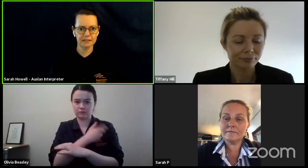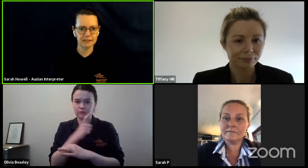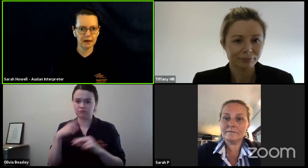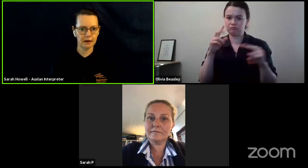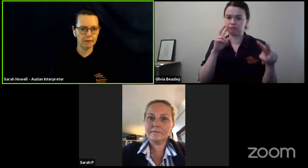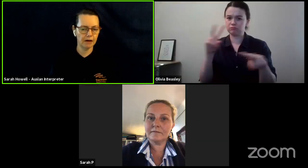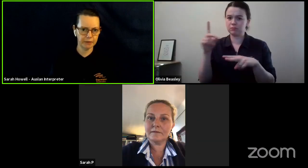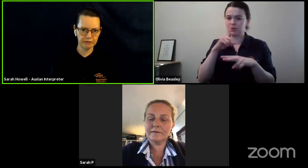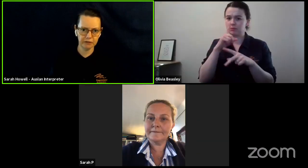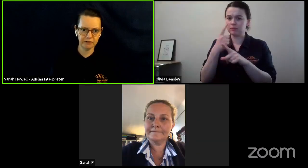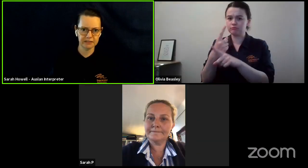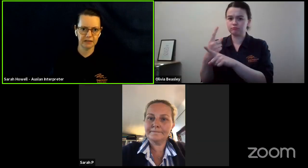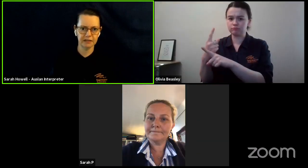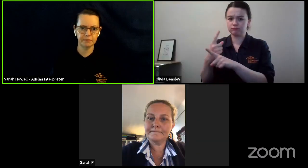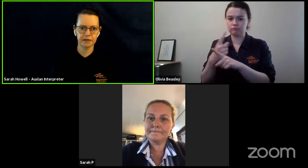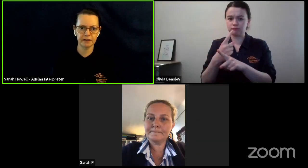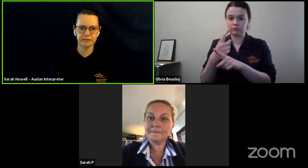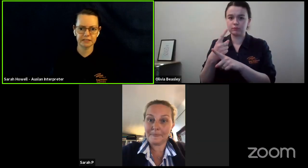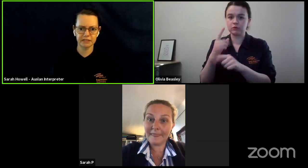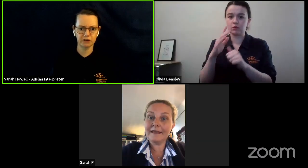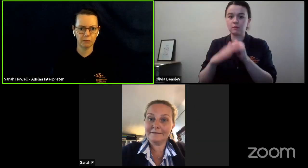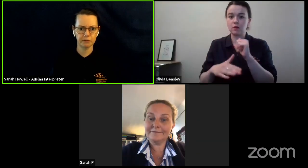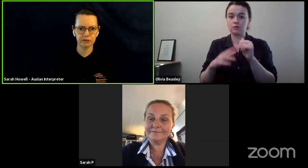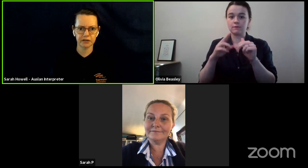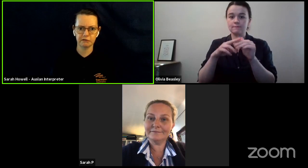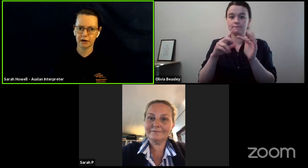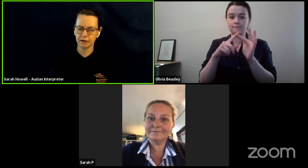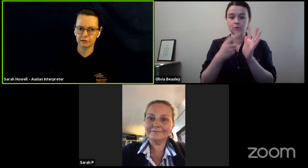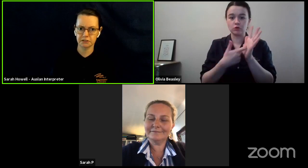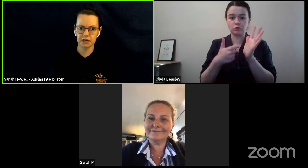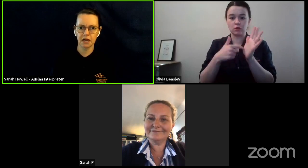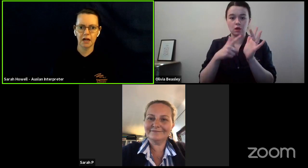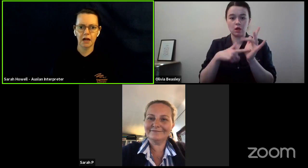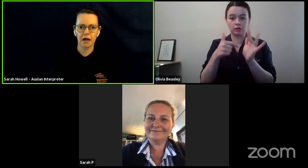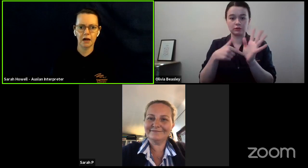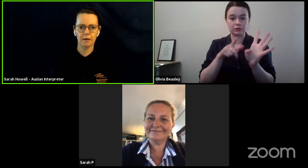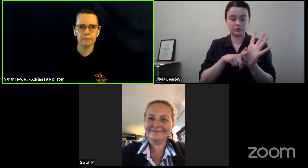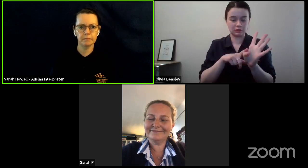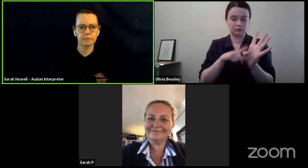it says, I've been fully vaccinated, but I've seen commentary around